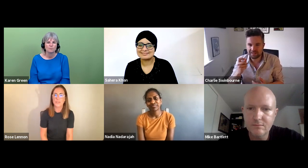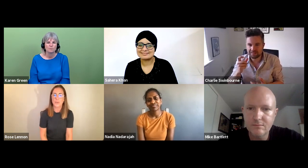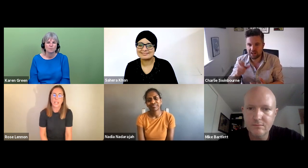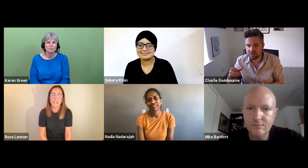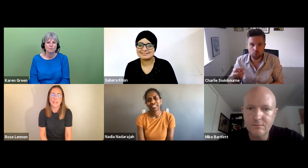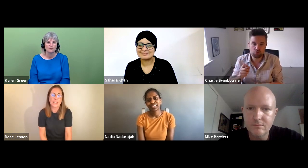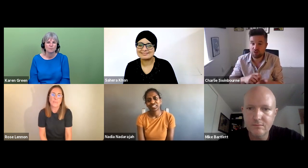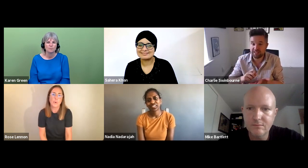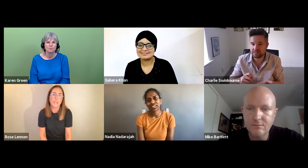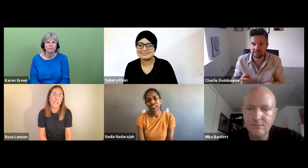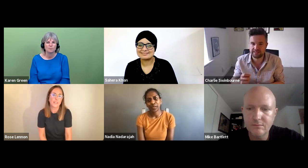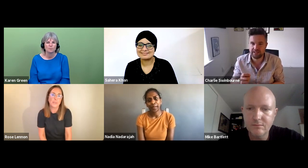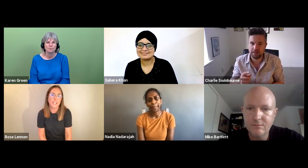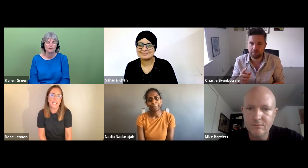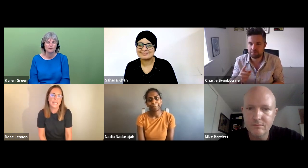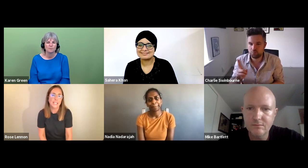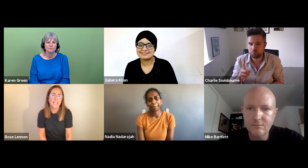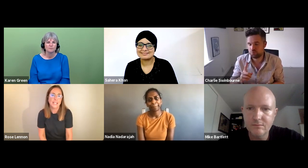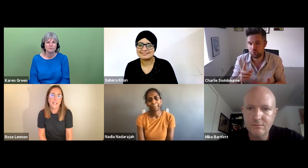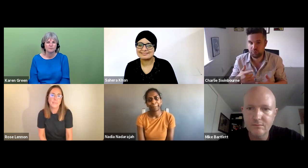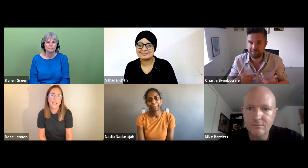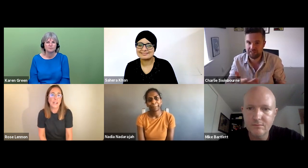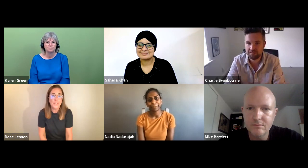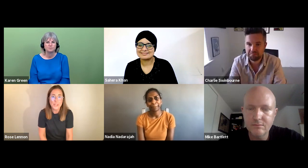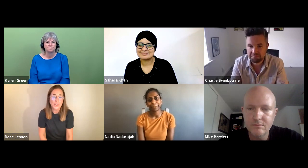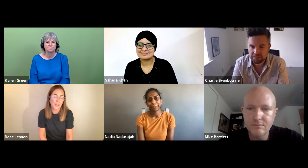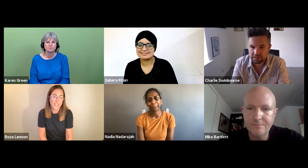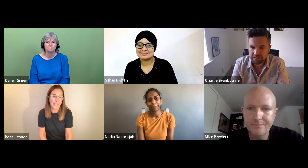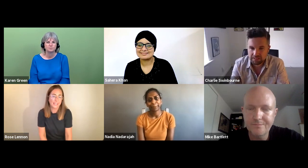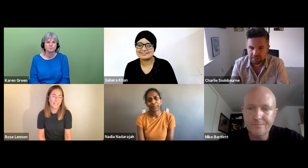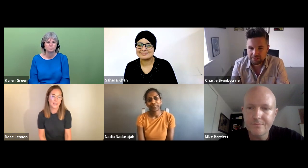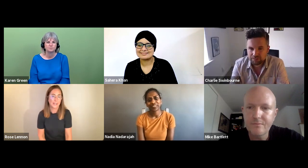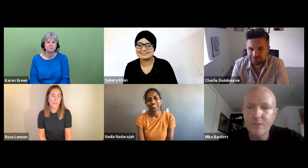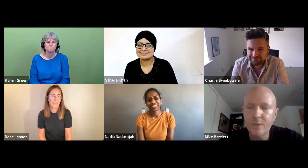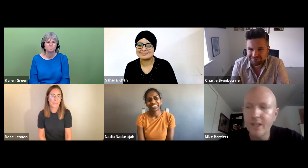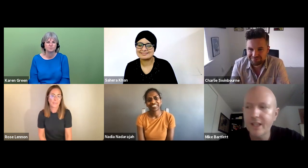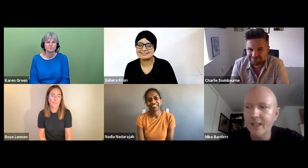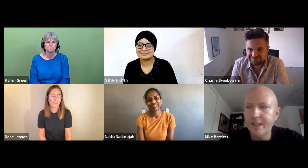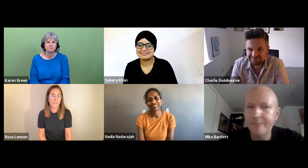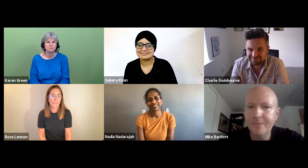of doing anything more with the deaf community? Has it influenced your writing? Well,